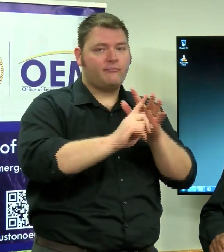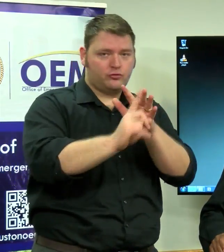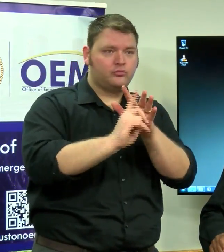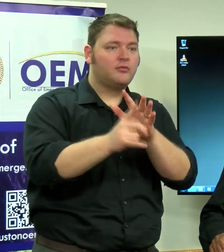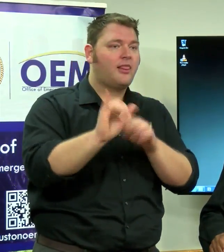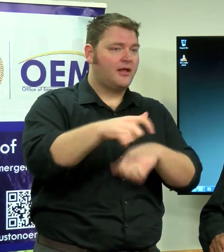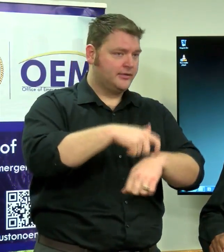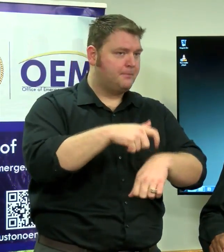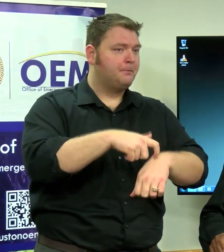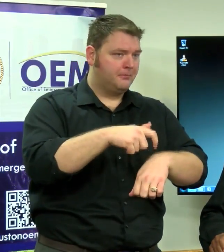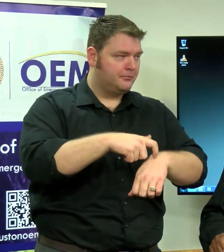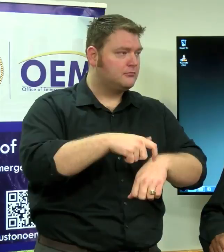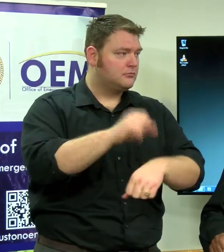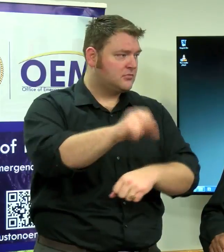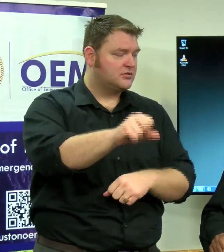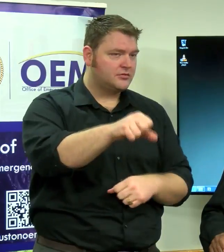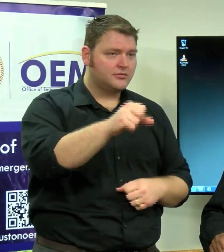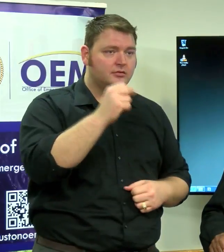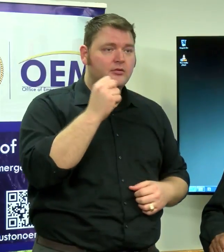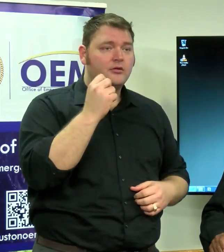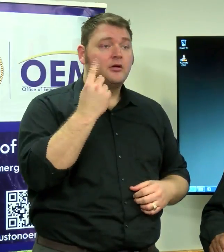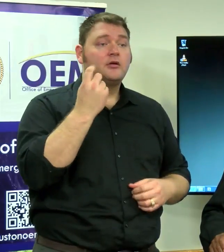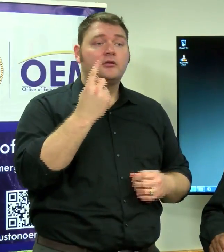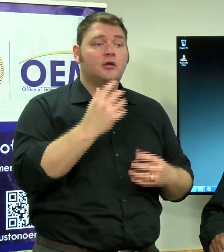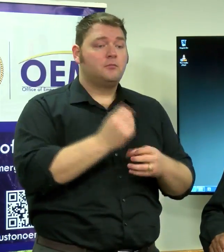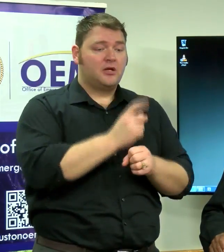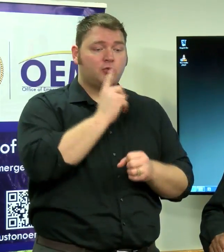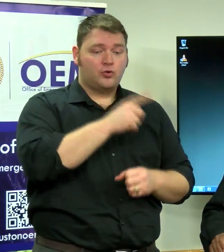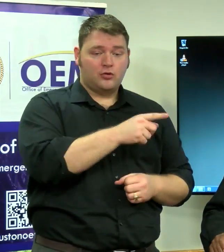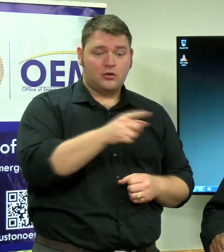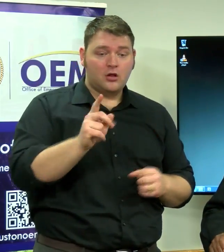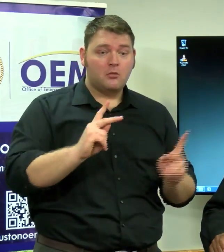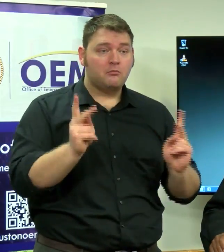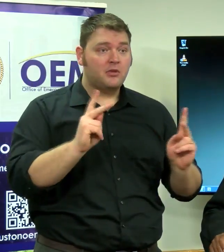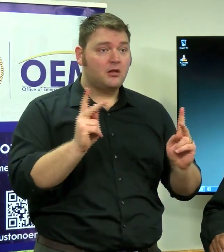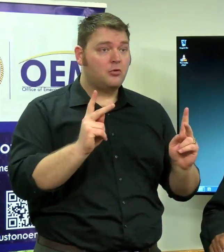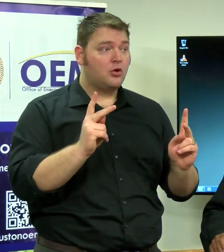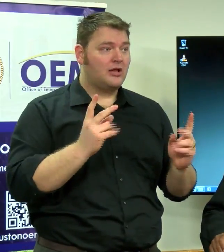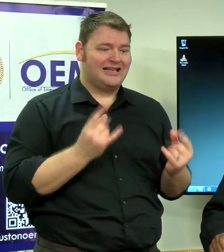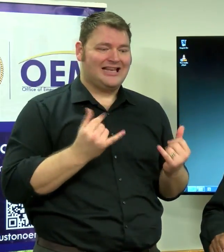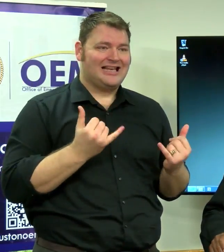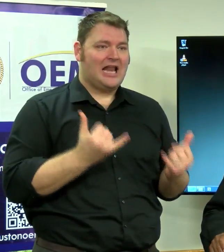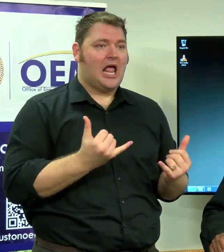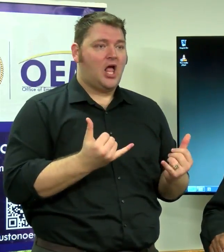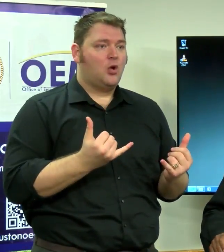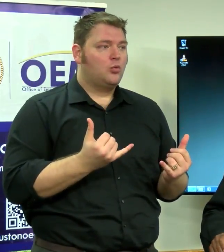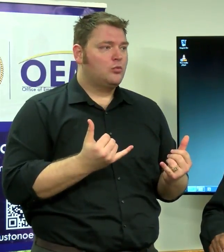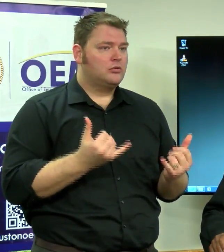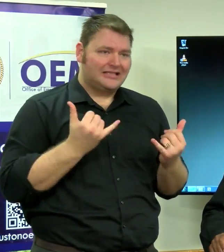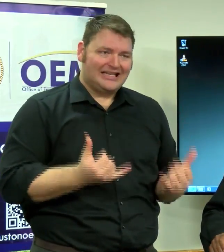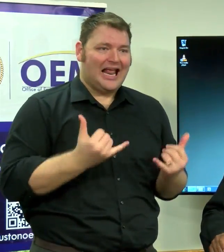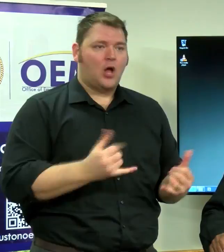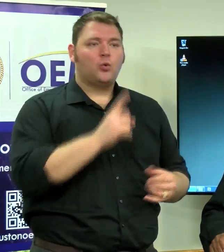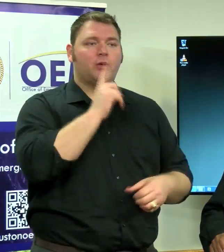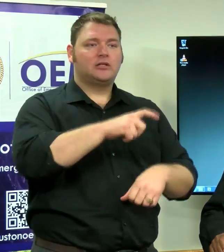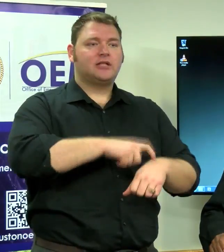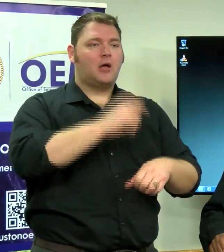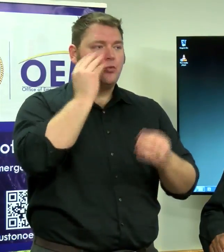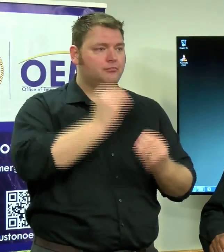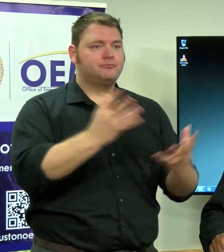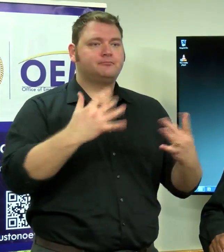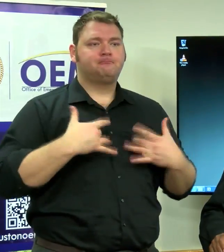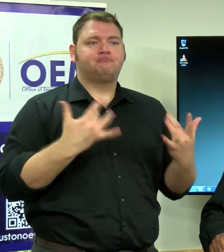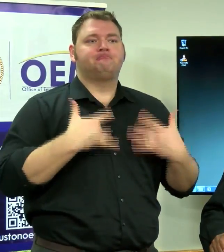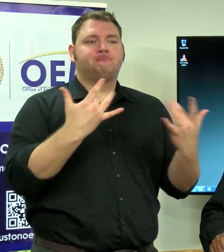adjustments. And I want to make sure that we provide people information in real time so that they have an opportunity to take